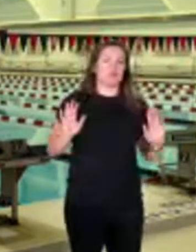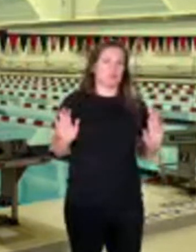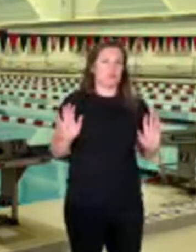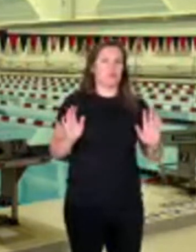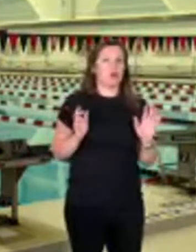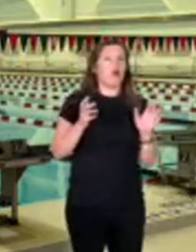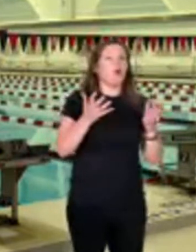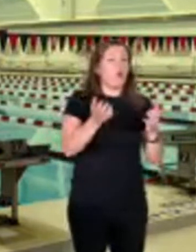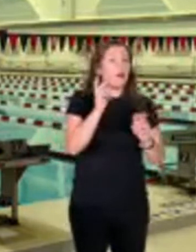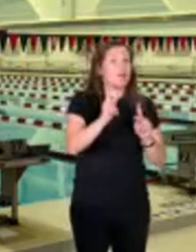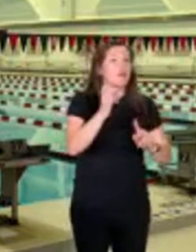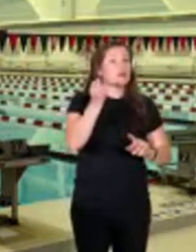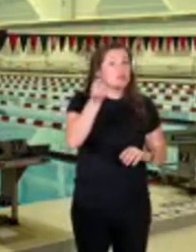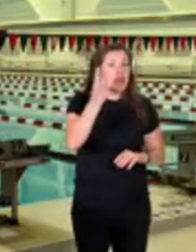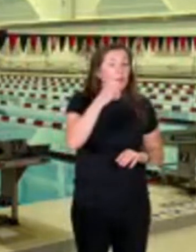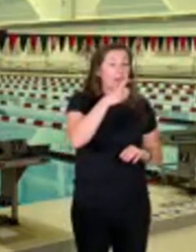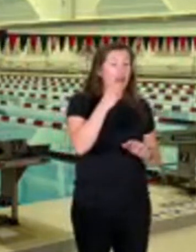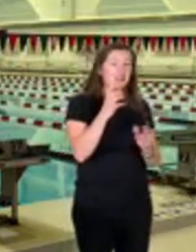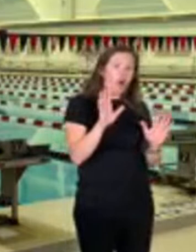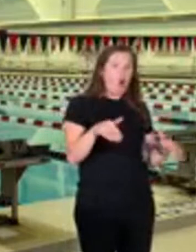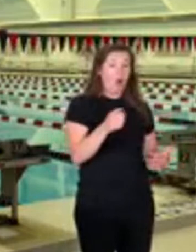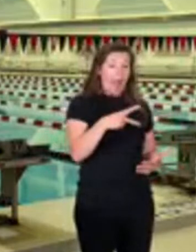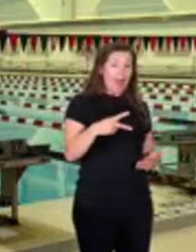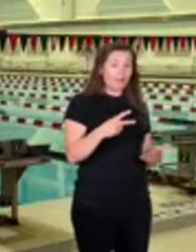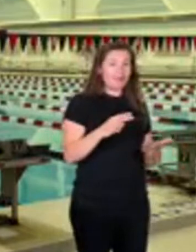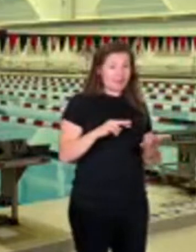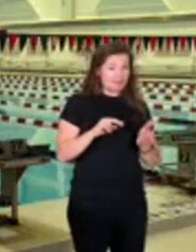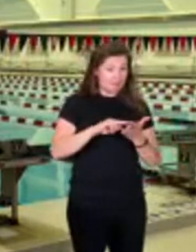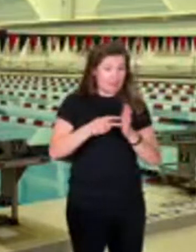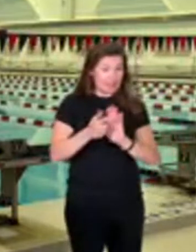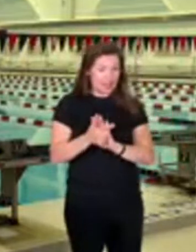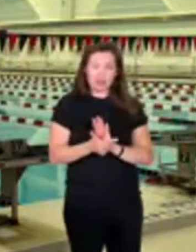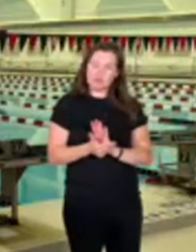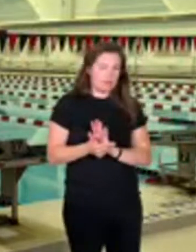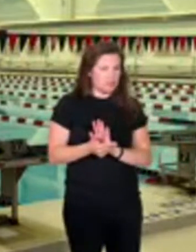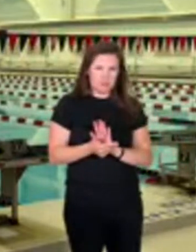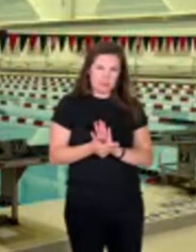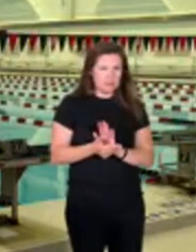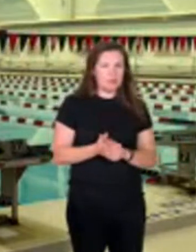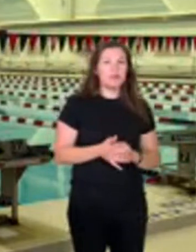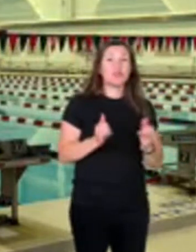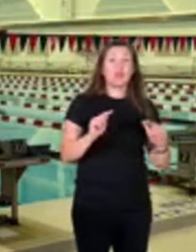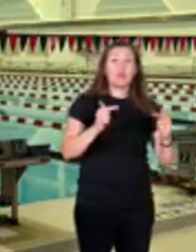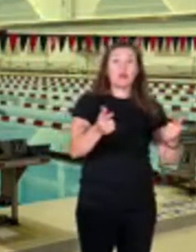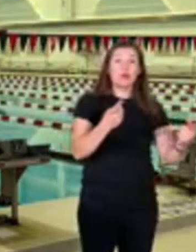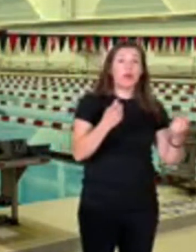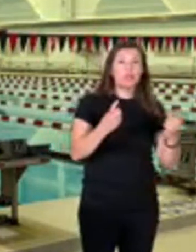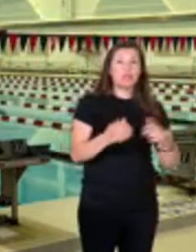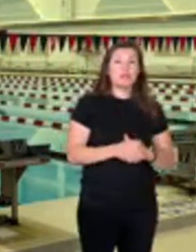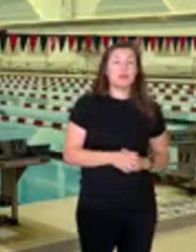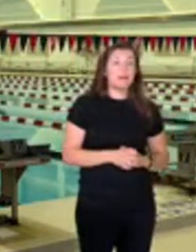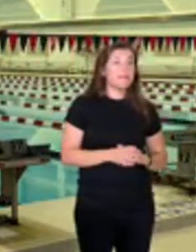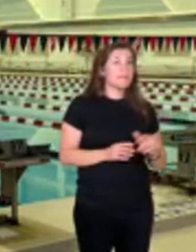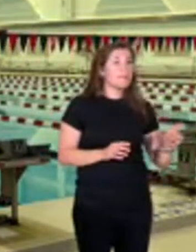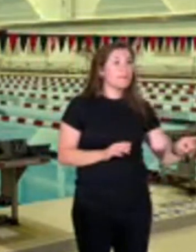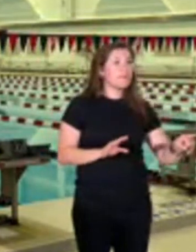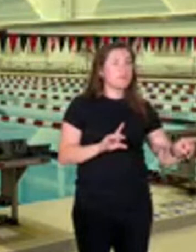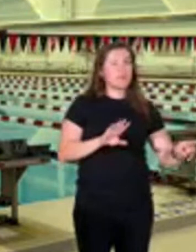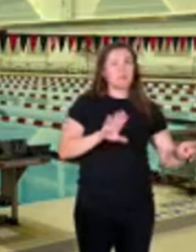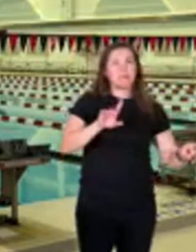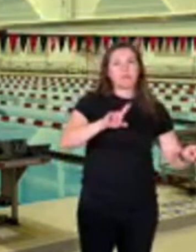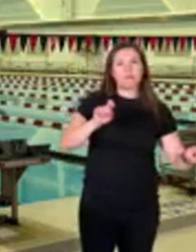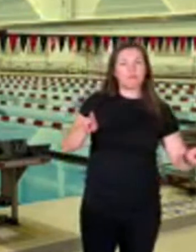want people to understand that just because it's on an app, it doesn't make it legal. With that, we'll open up to any questions. Are you aware of